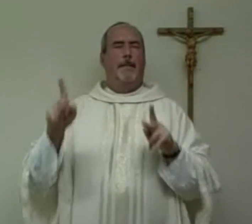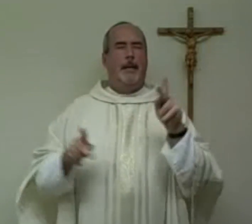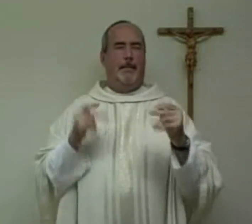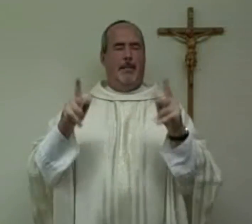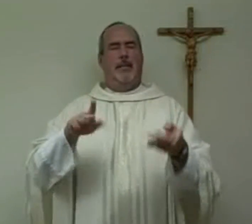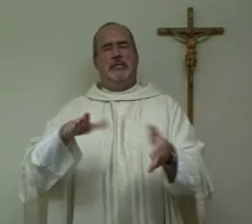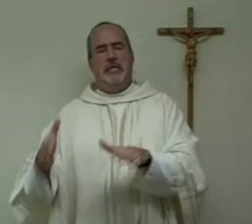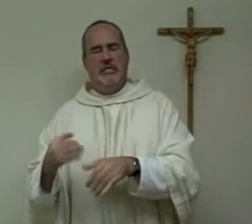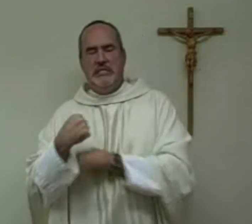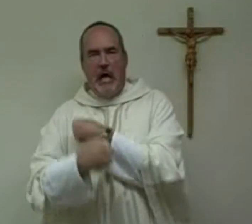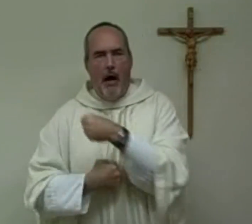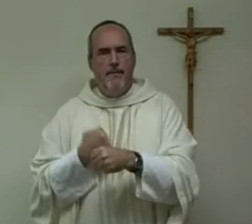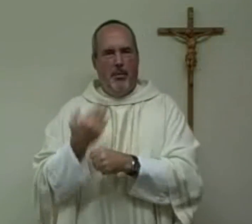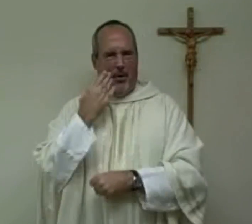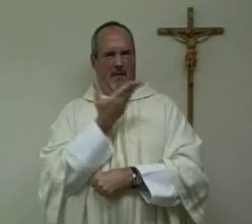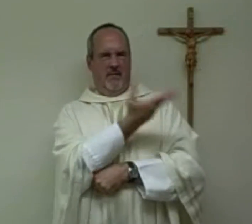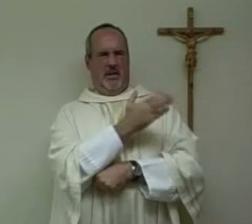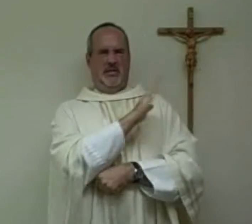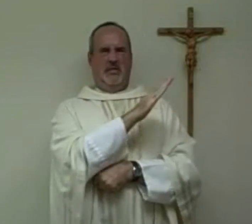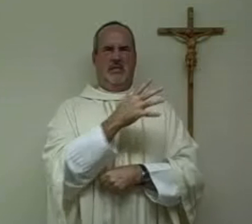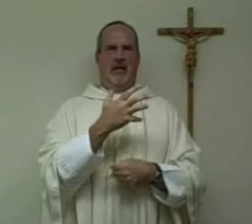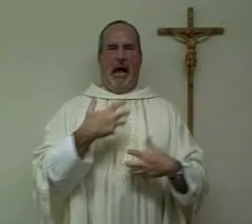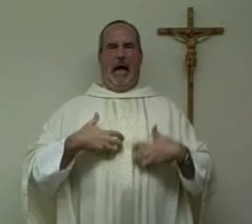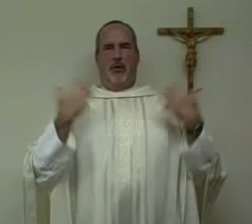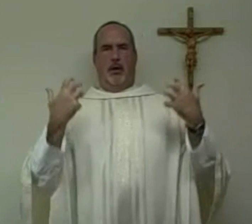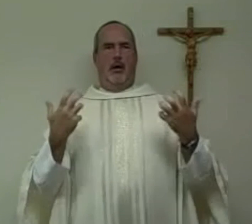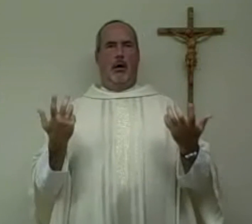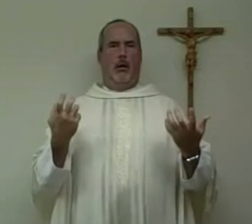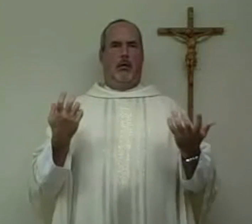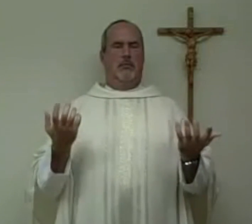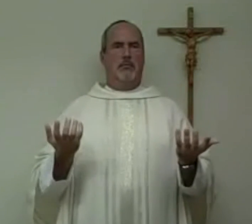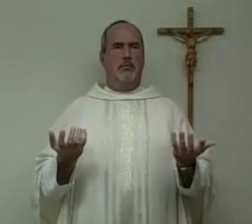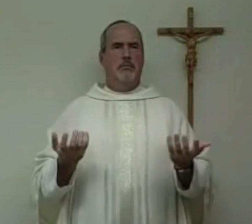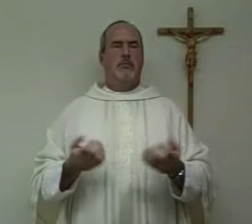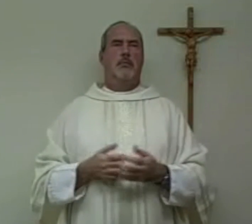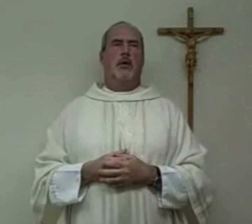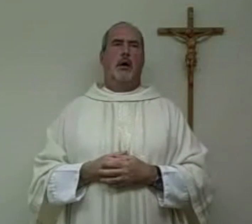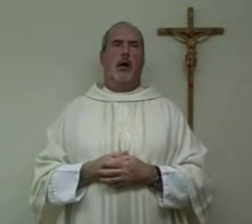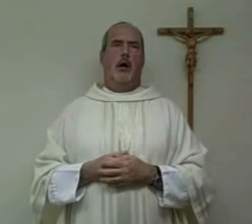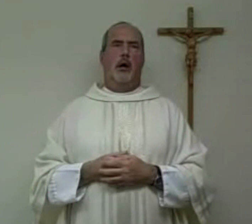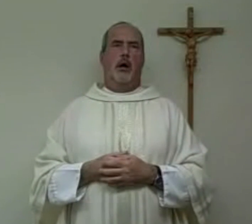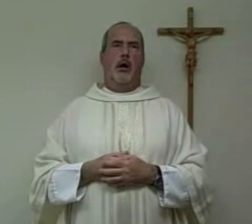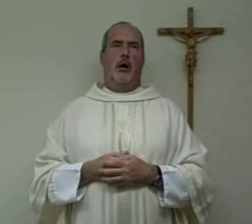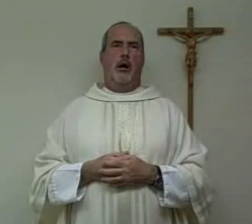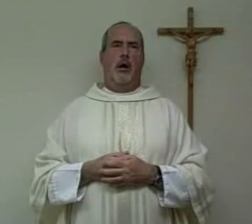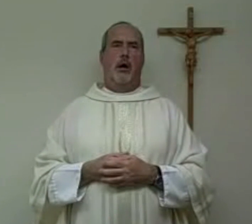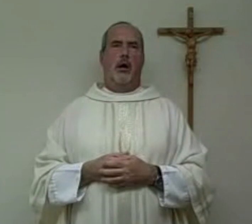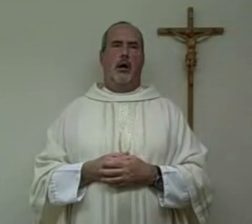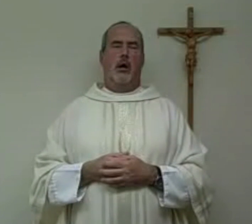some terrible and fatal consequences for people just because of his anger.